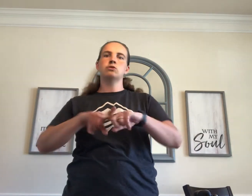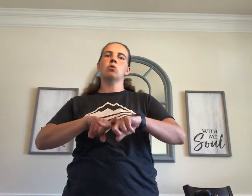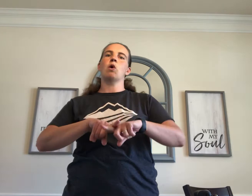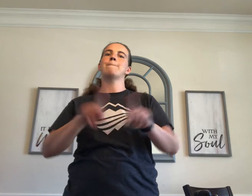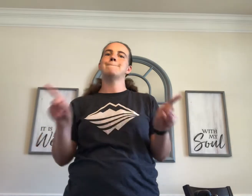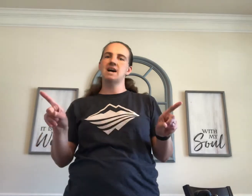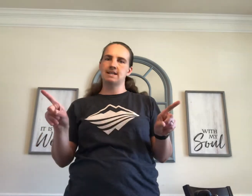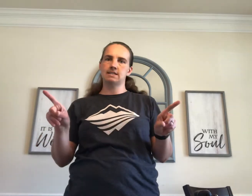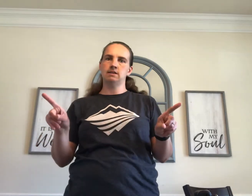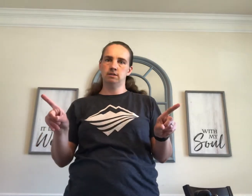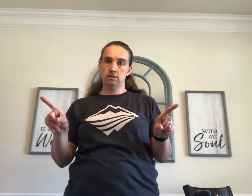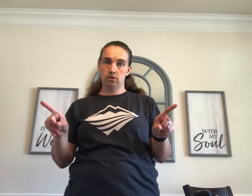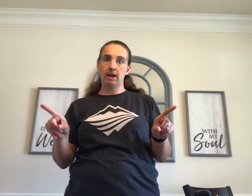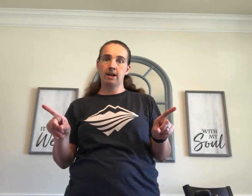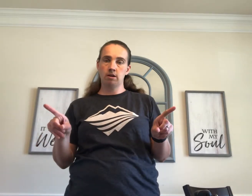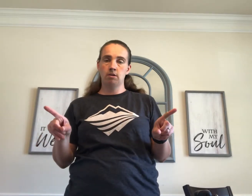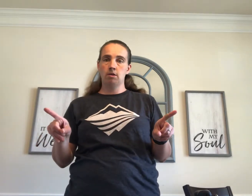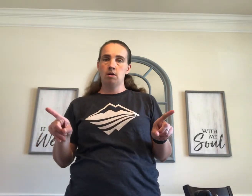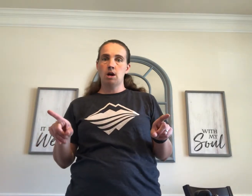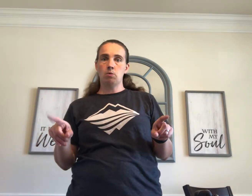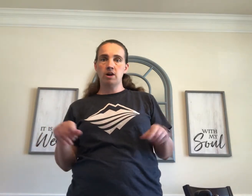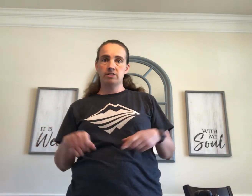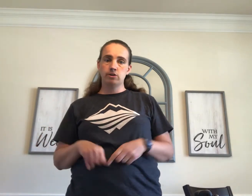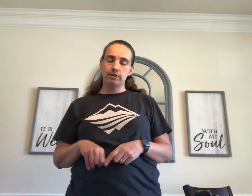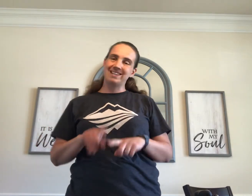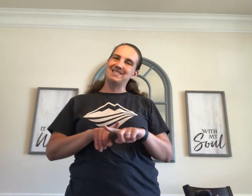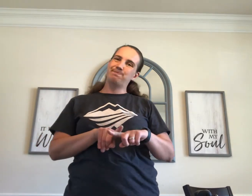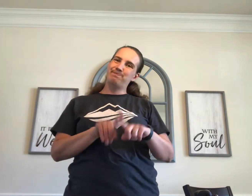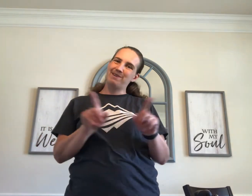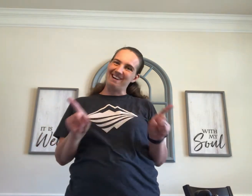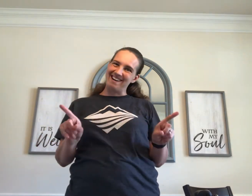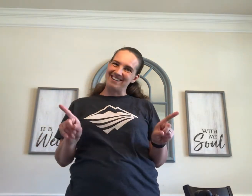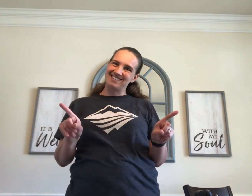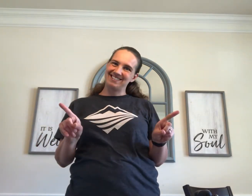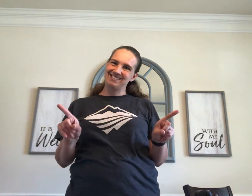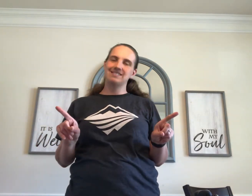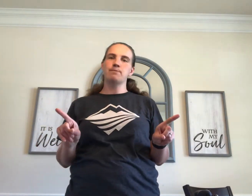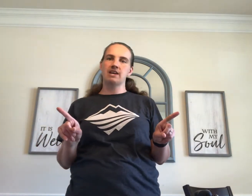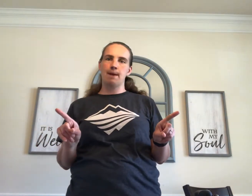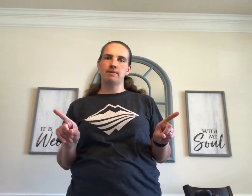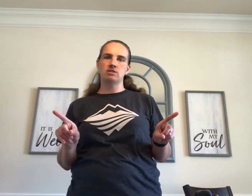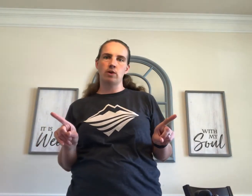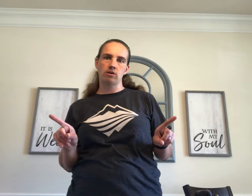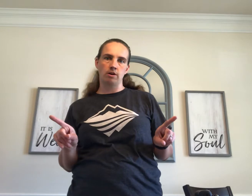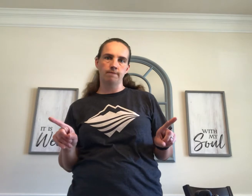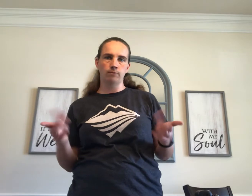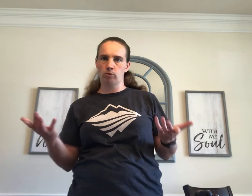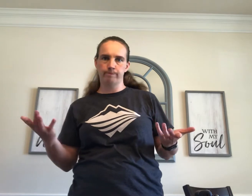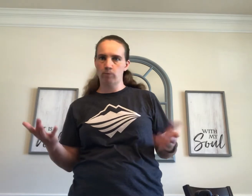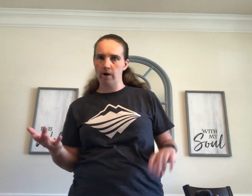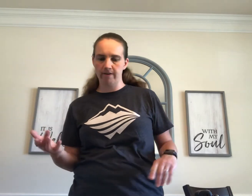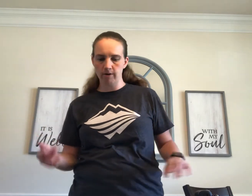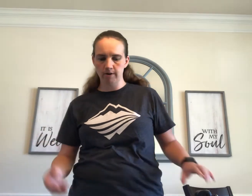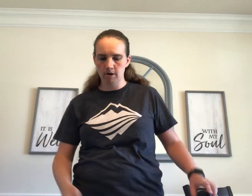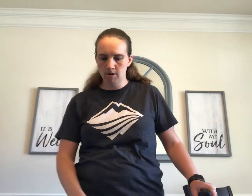or but, okay? I wanted to do this, but something happened so I couldn't, or whatever,